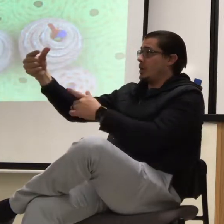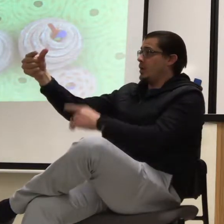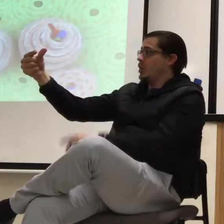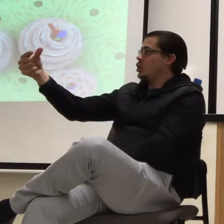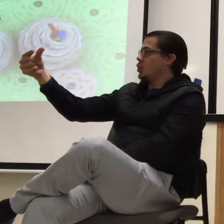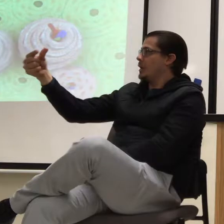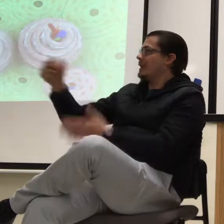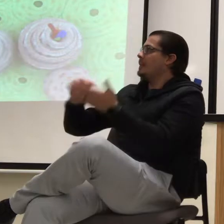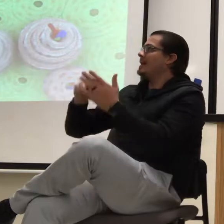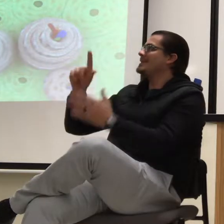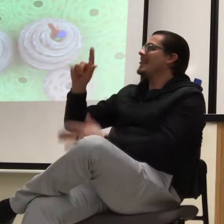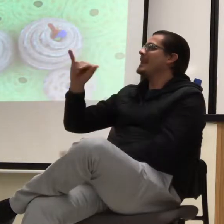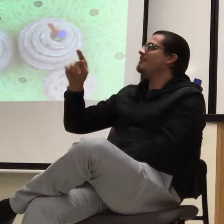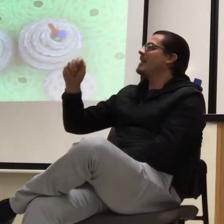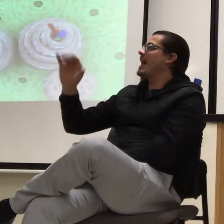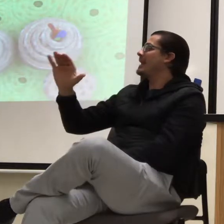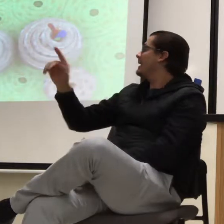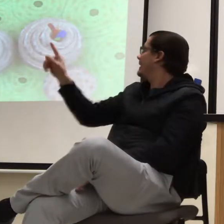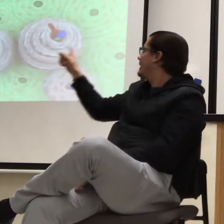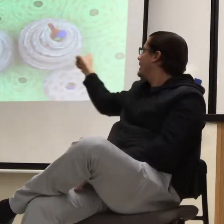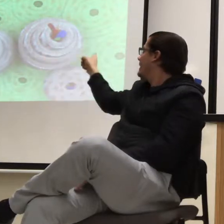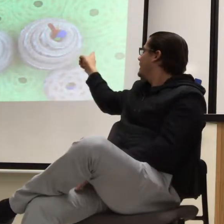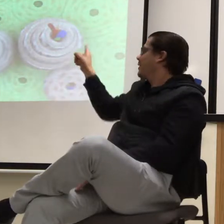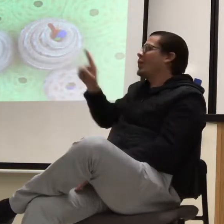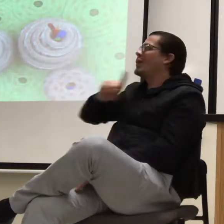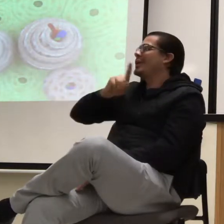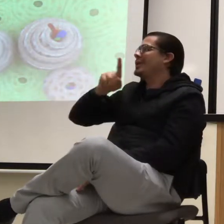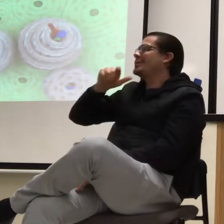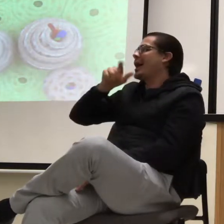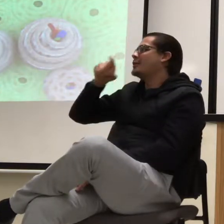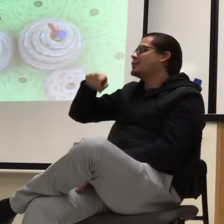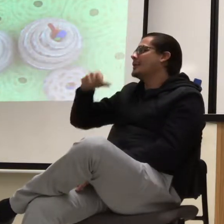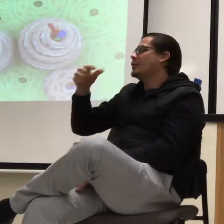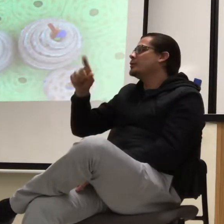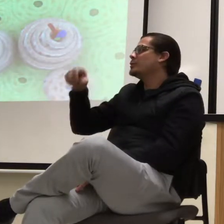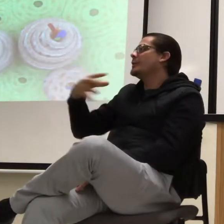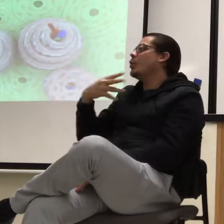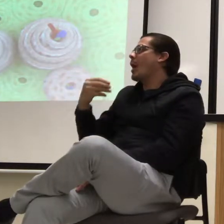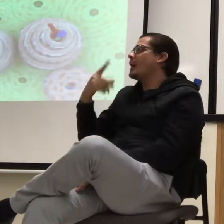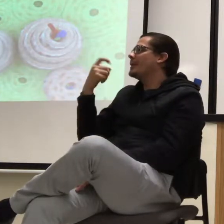they should be white because they carry a lot of white blood cells called lymphocytes, lymphatics.